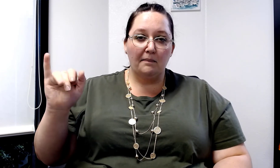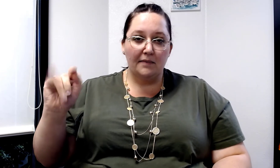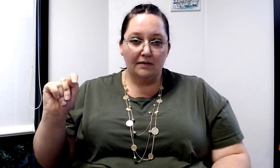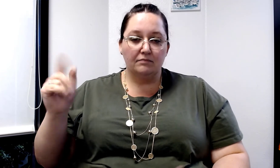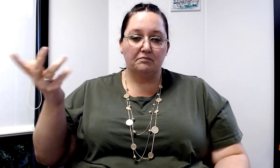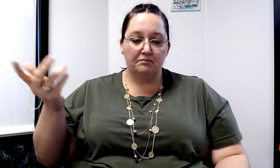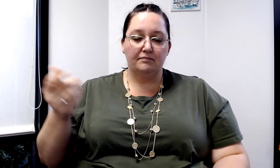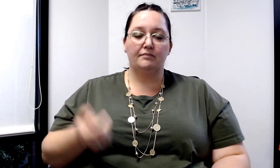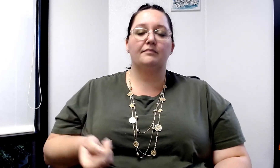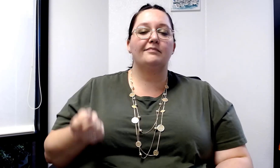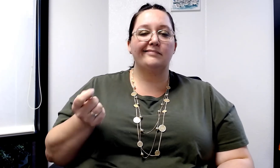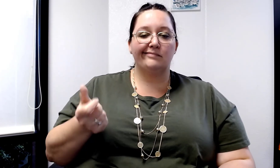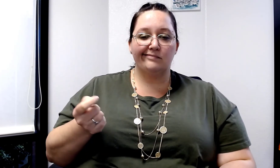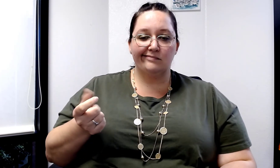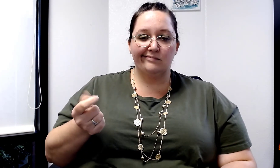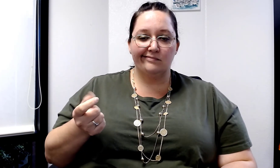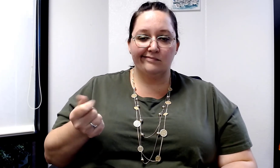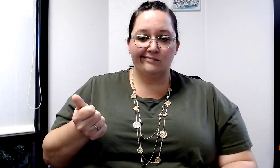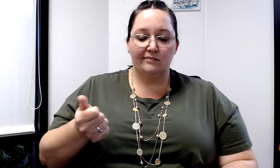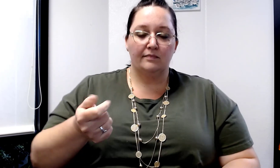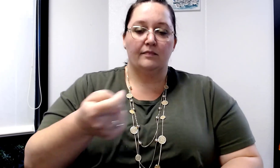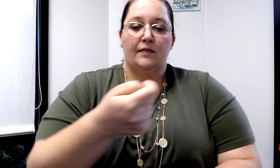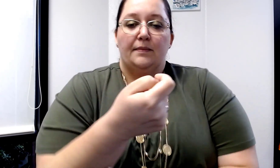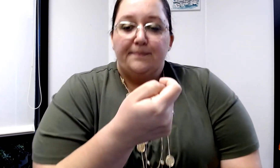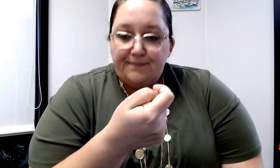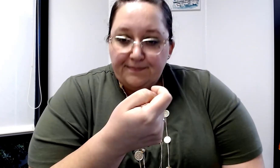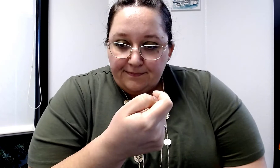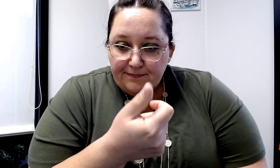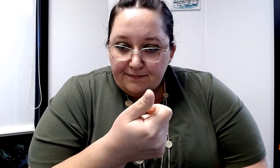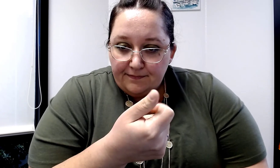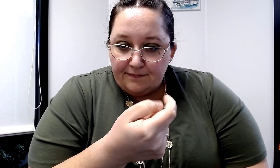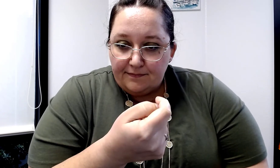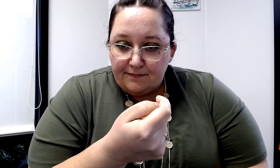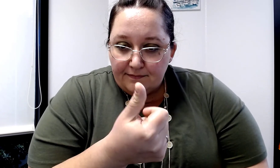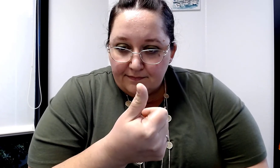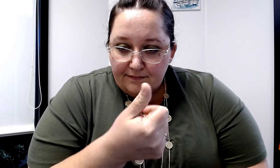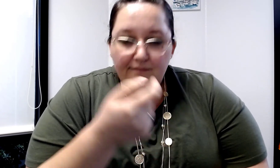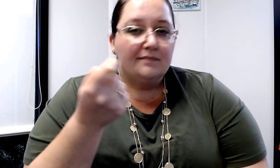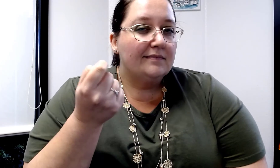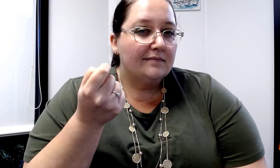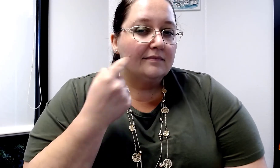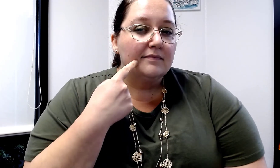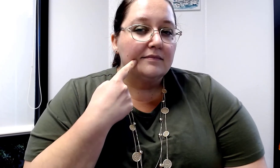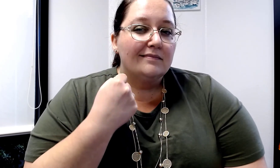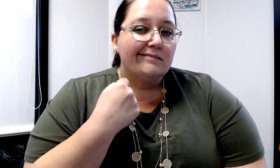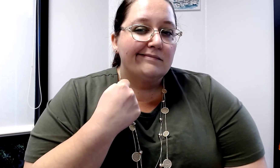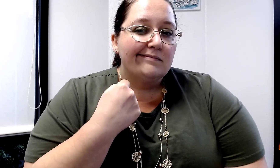Or a little bit, or a little. You're going to flick like you're flicking a coin,